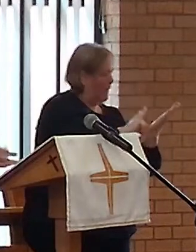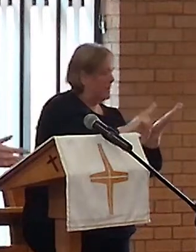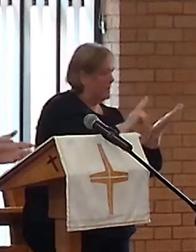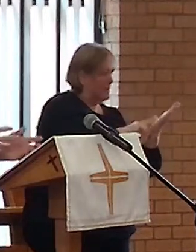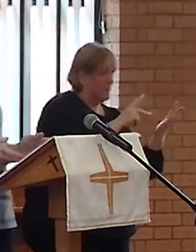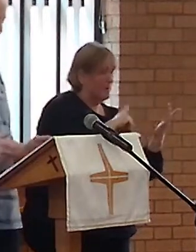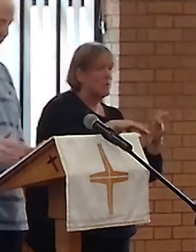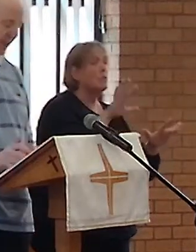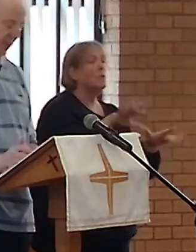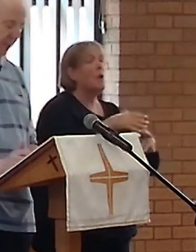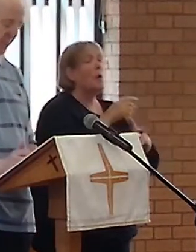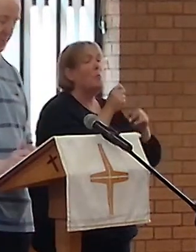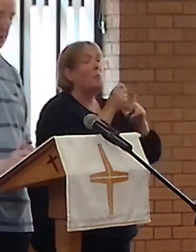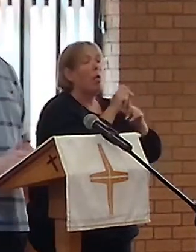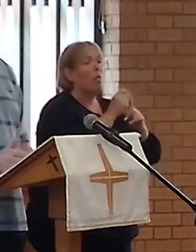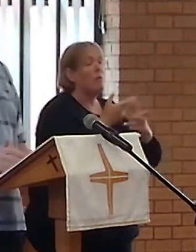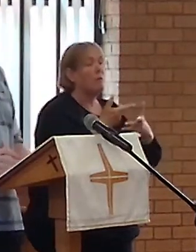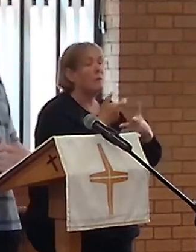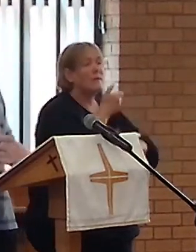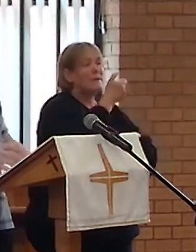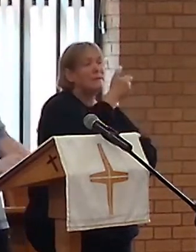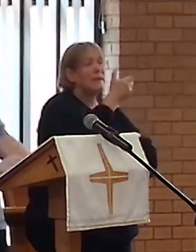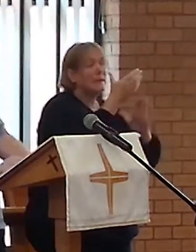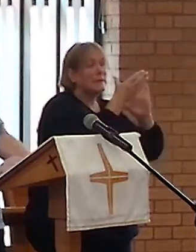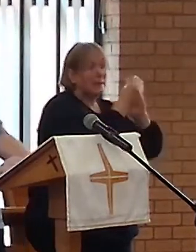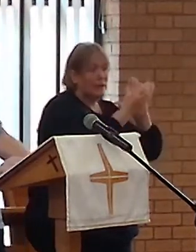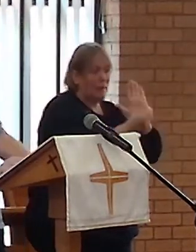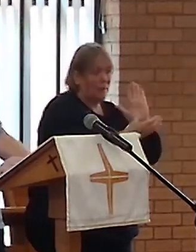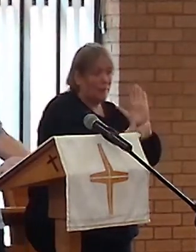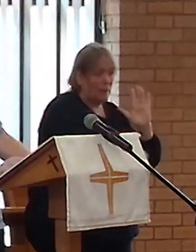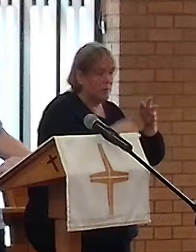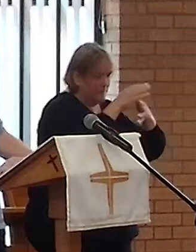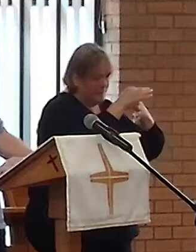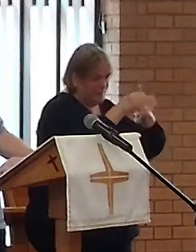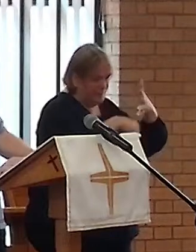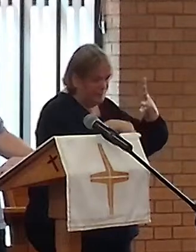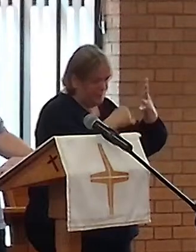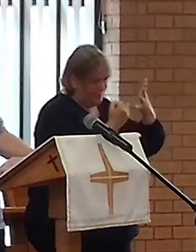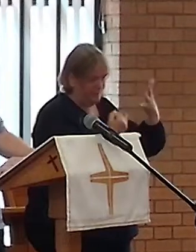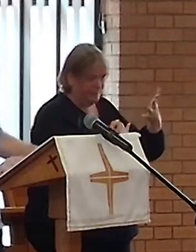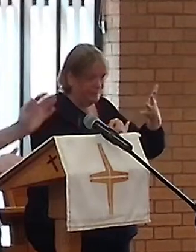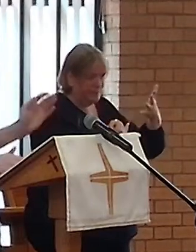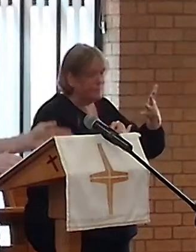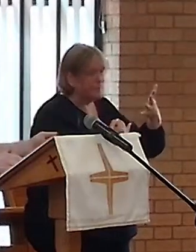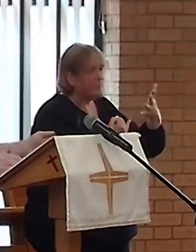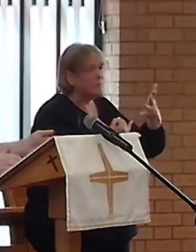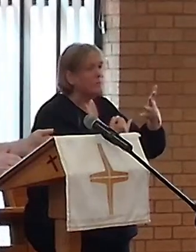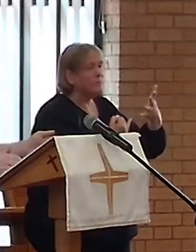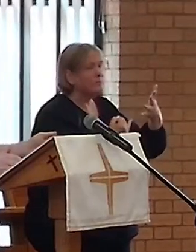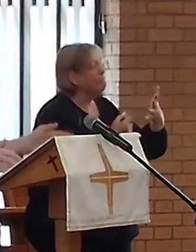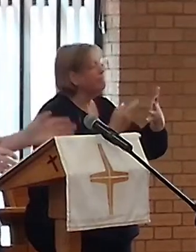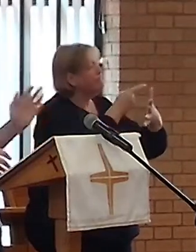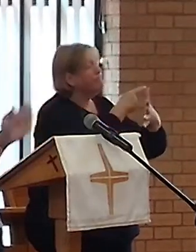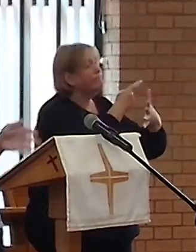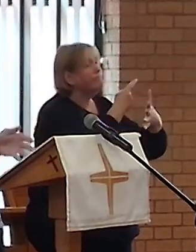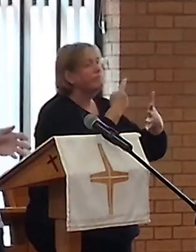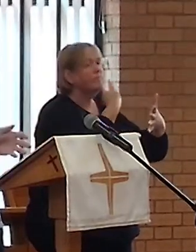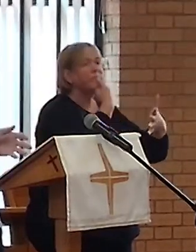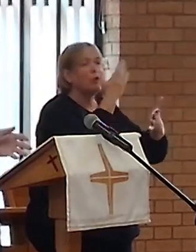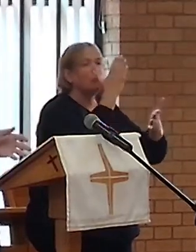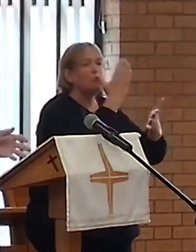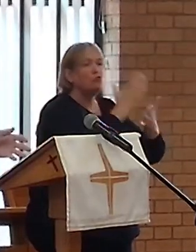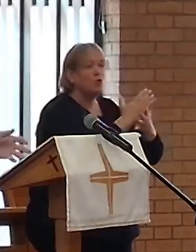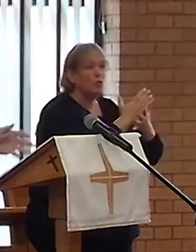six concrete examples of the nitty-gritty of our Christian behavior. Telling the truth, controlling our